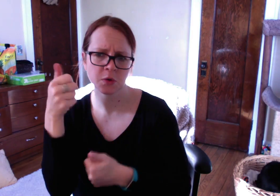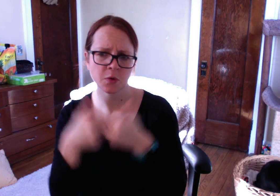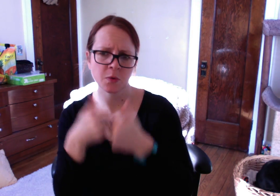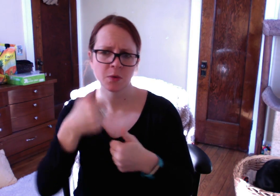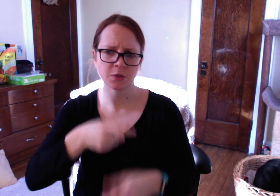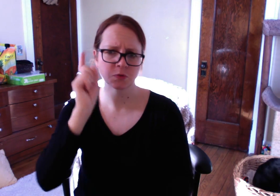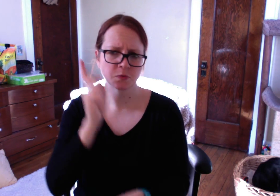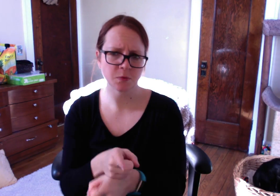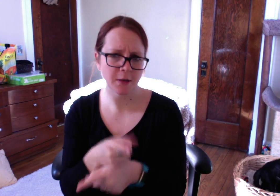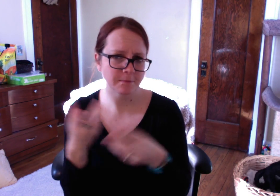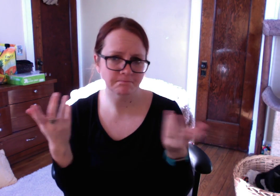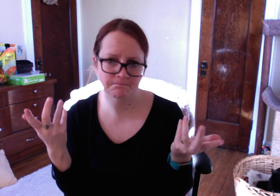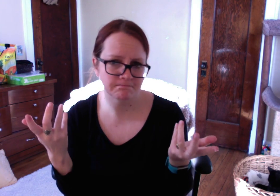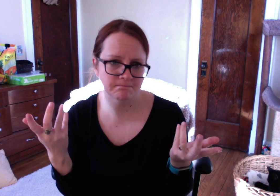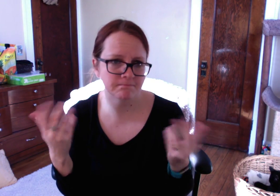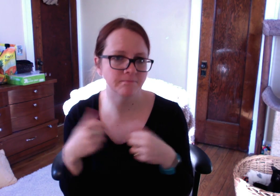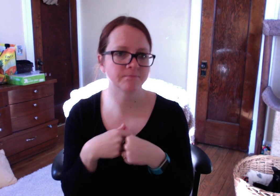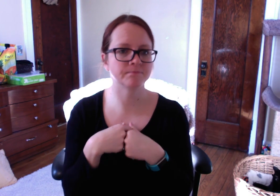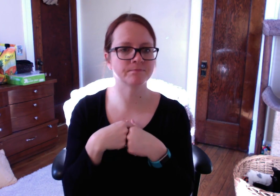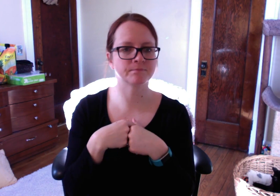the other animals heard.